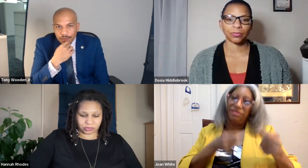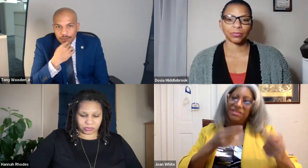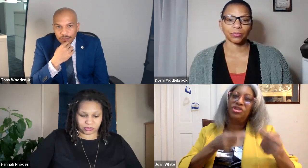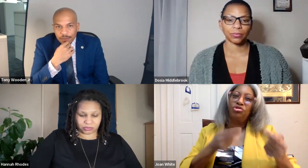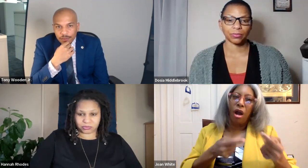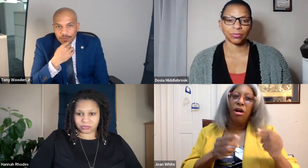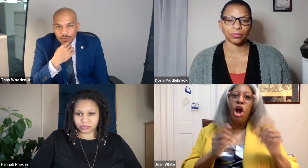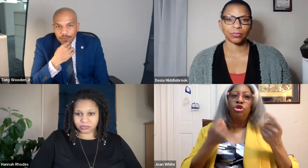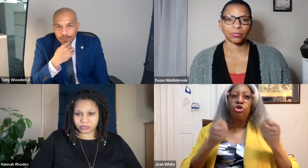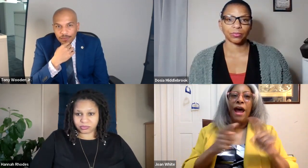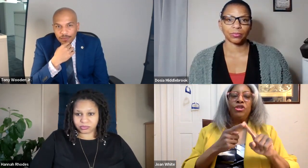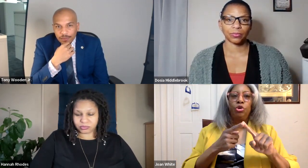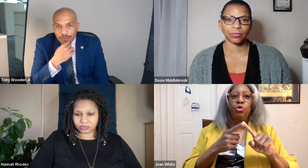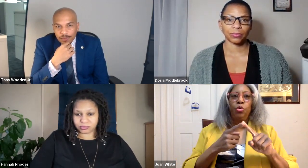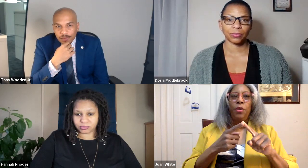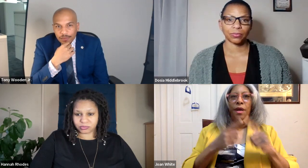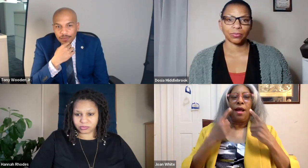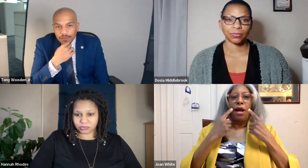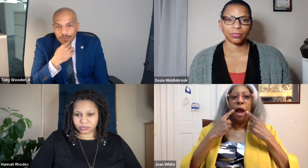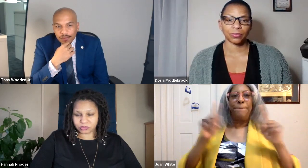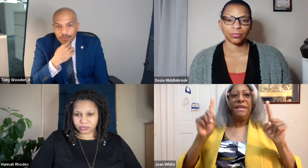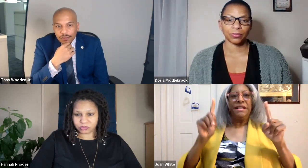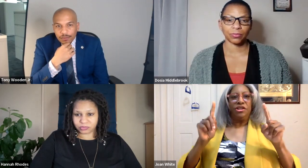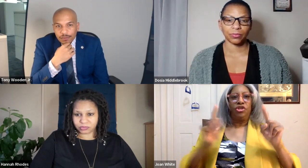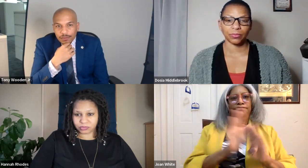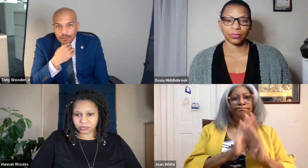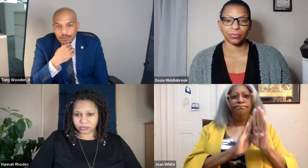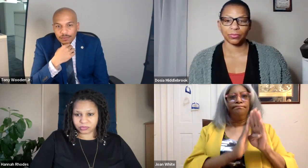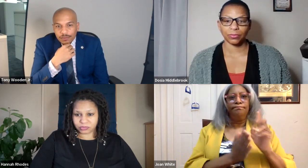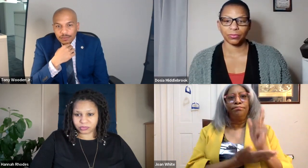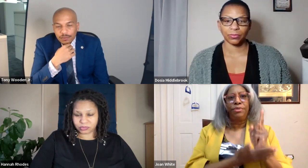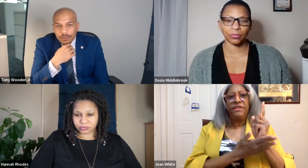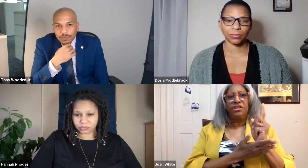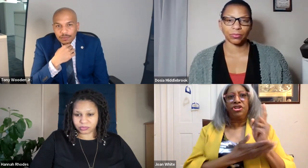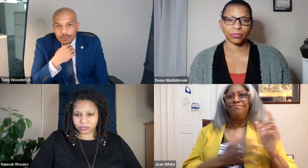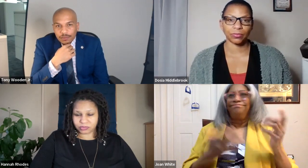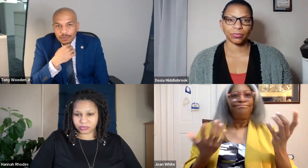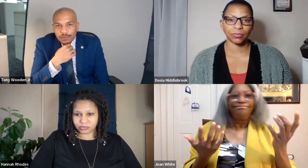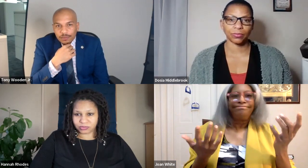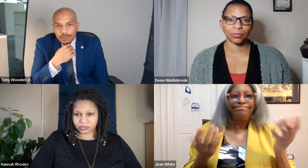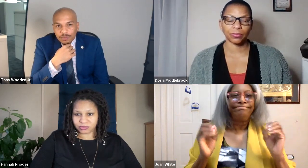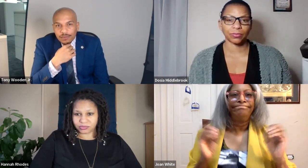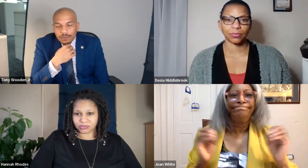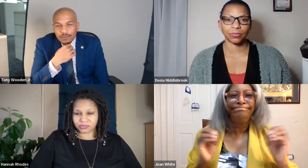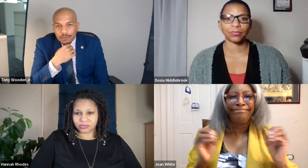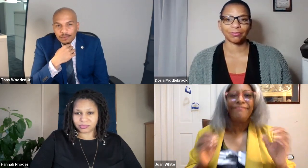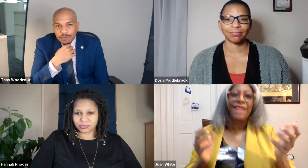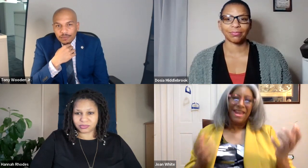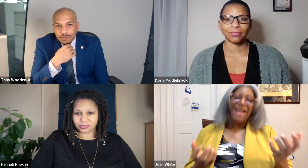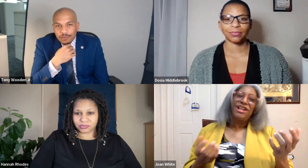there were challenges in the past and she struggled herself with literacy. And she wanted, it wasn't a